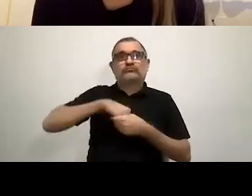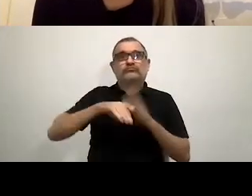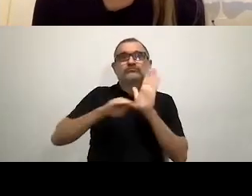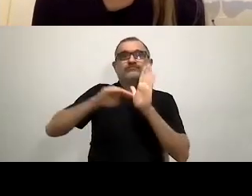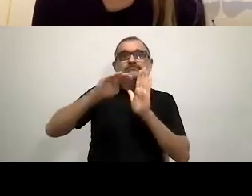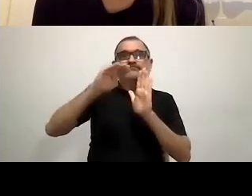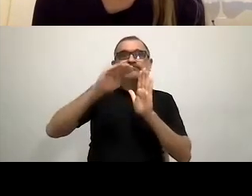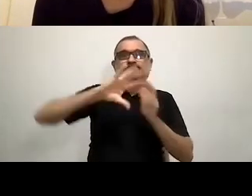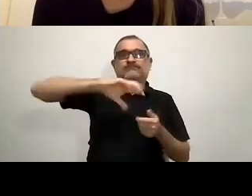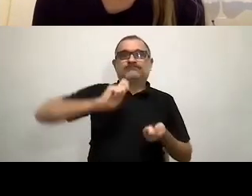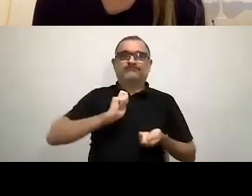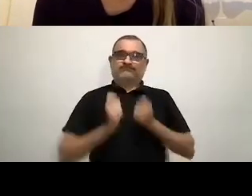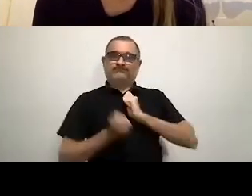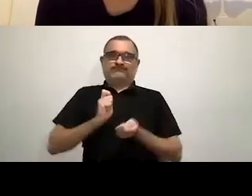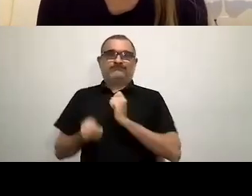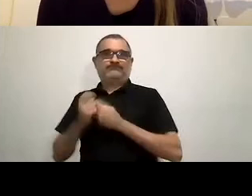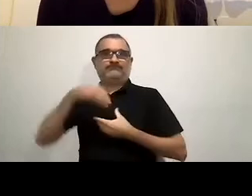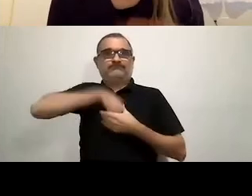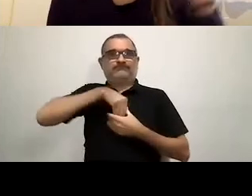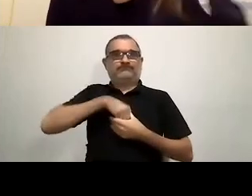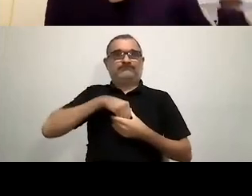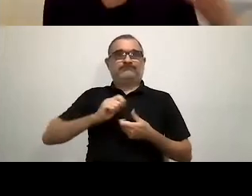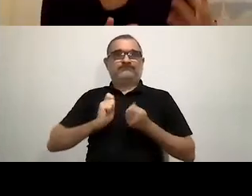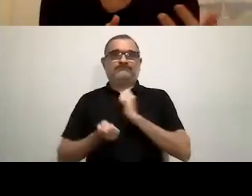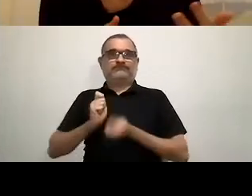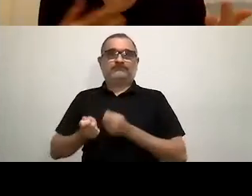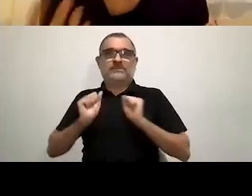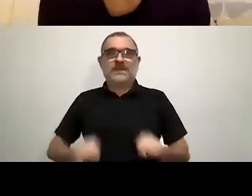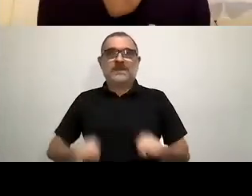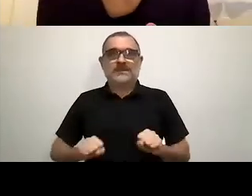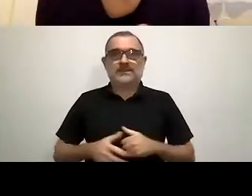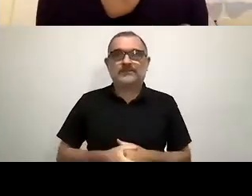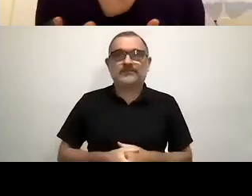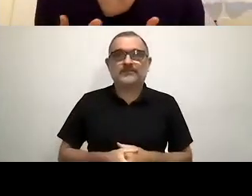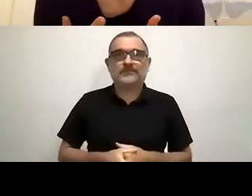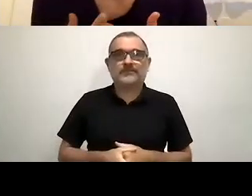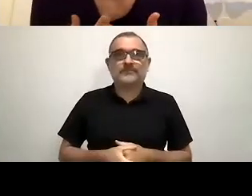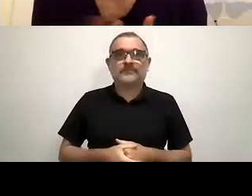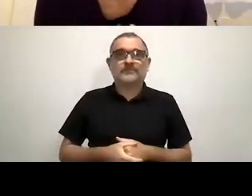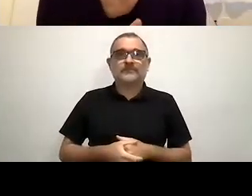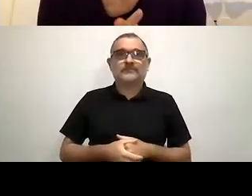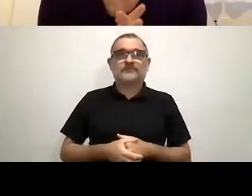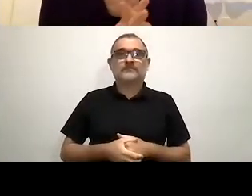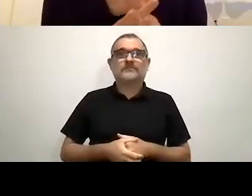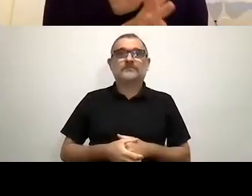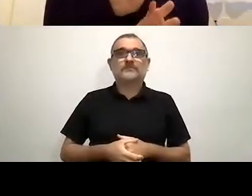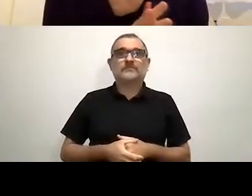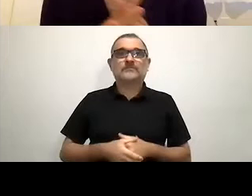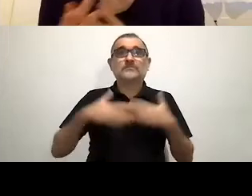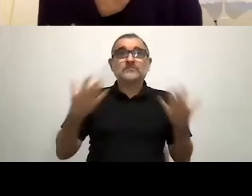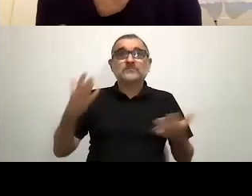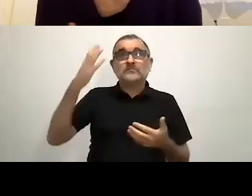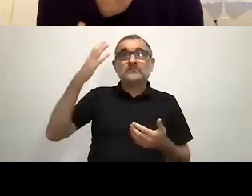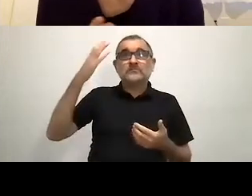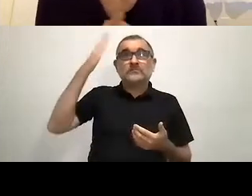So, okay, the knowledge that you should have to become both accredited